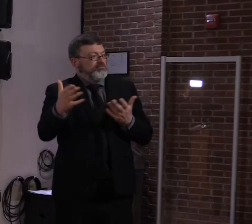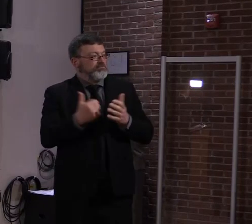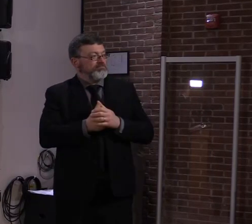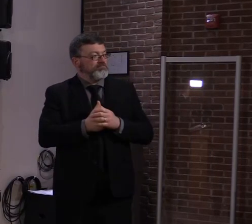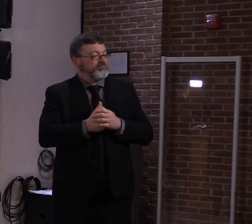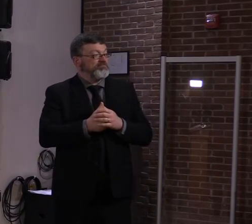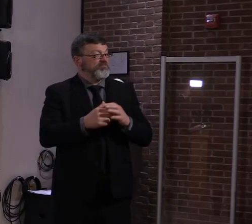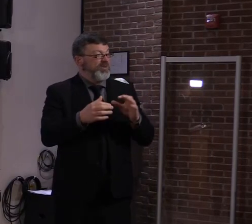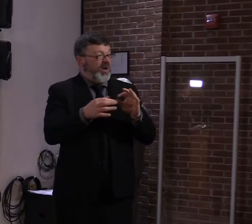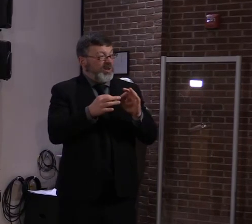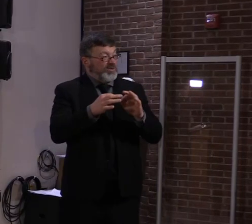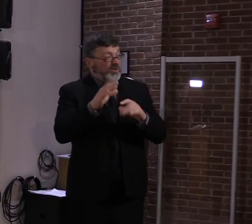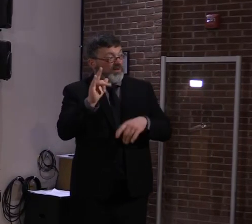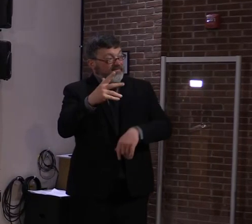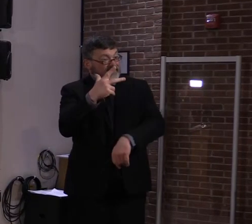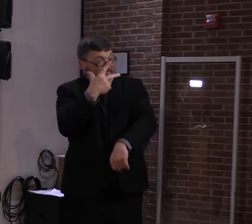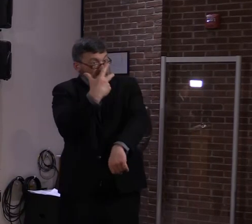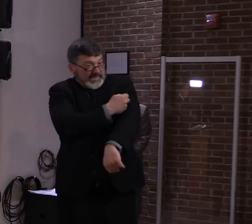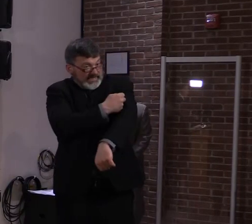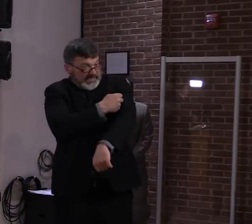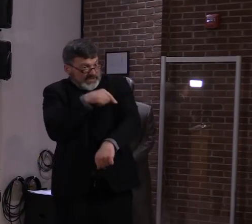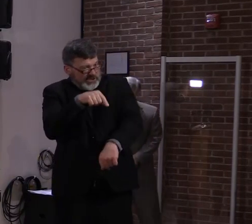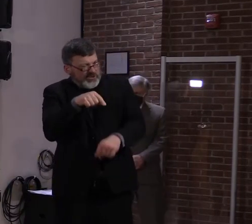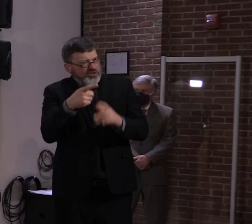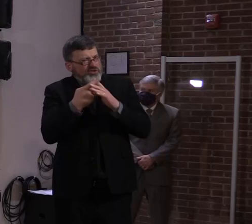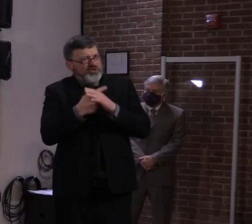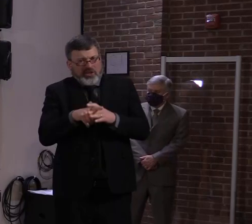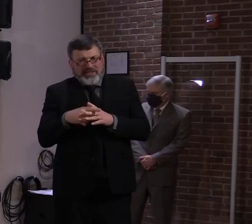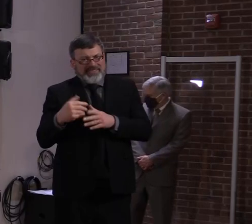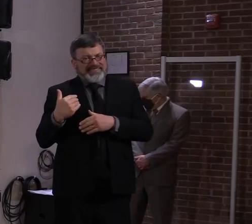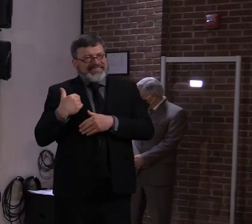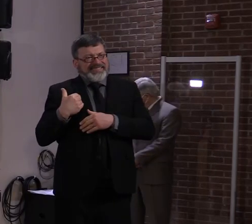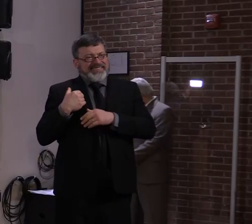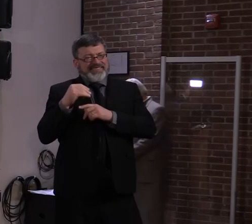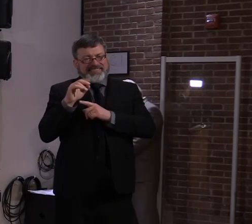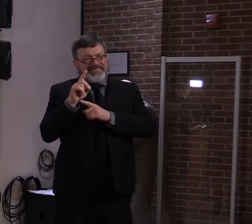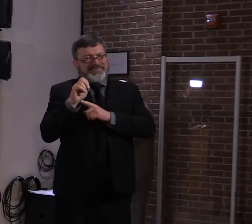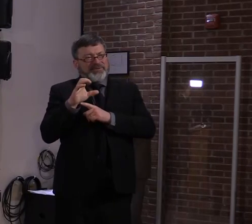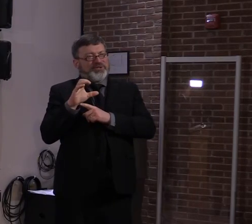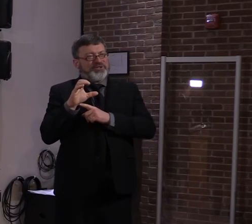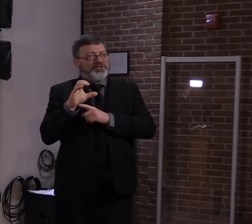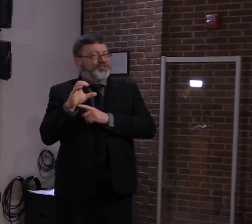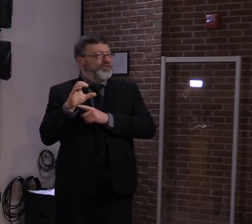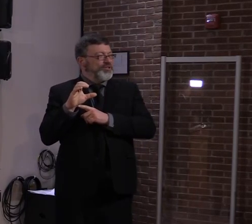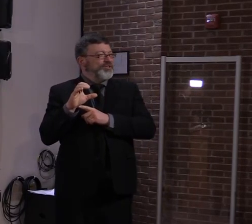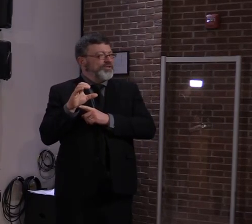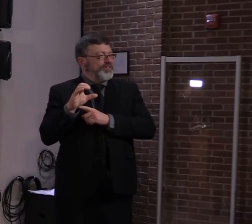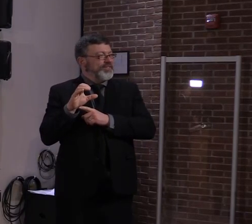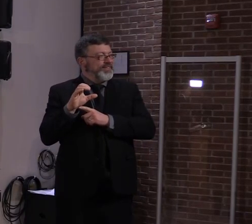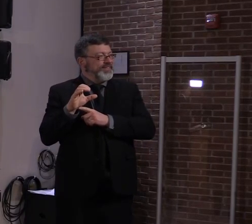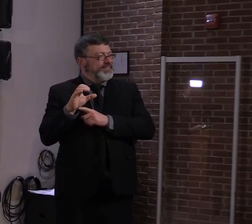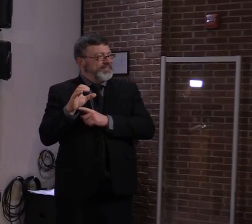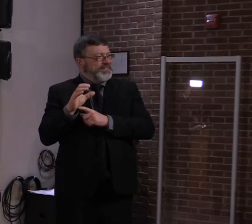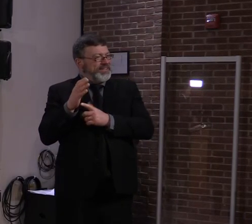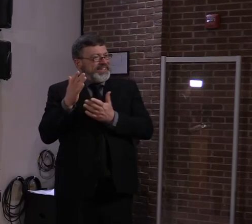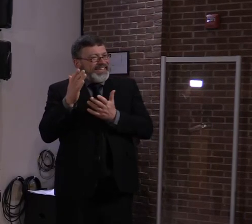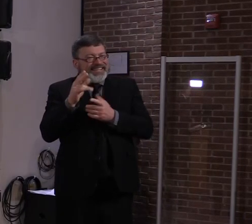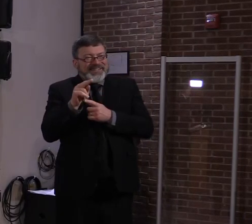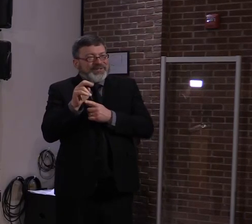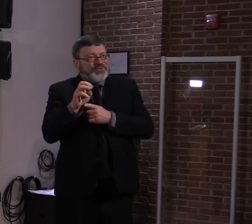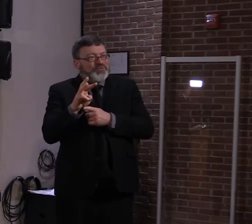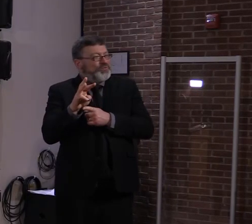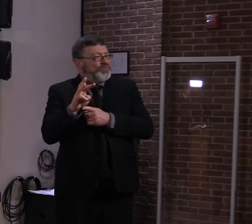and we're getting to a point where we have over 60% of those who are eligible being vaccinated, which